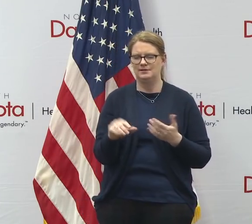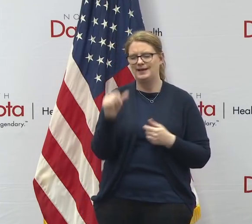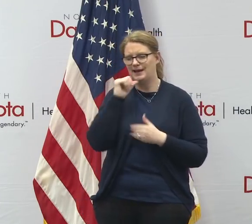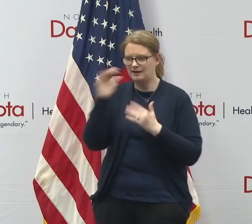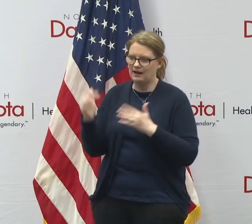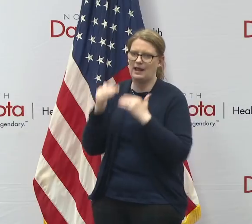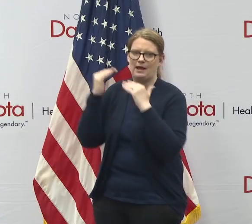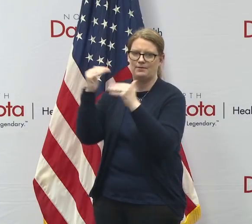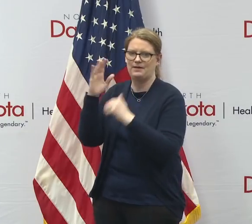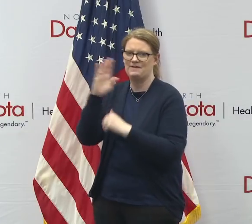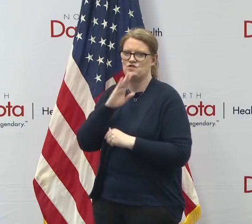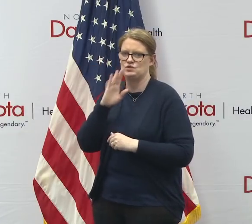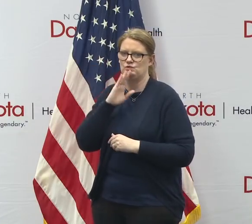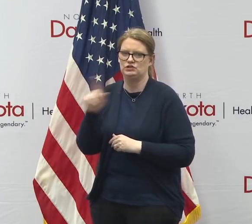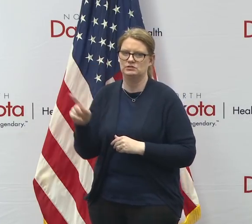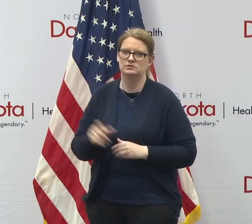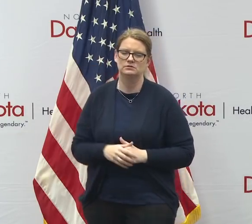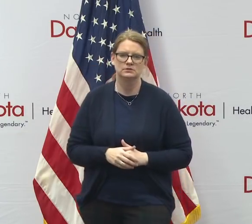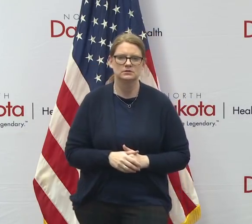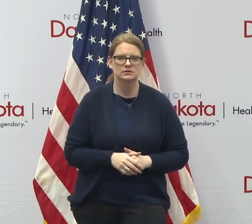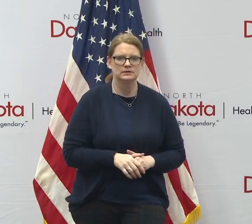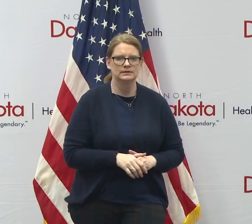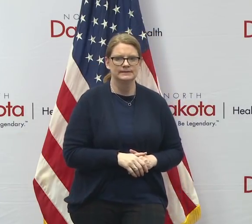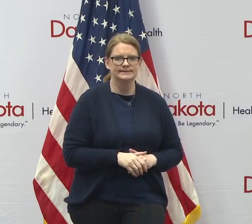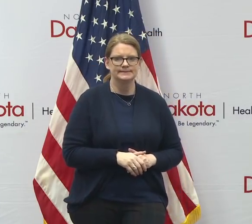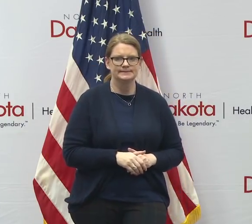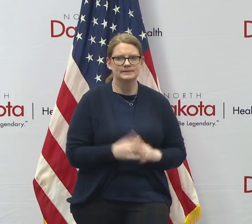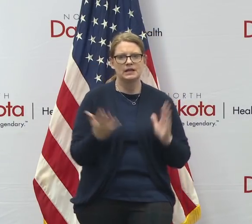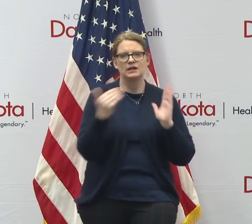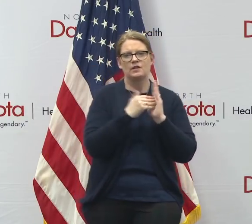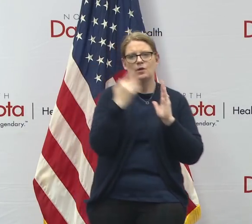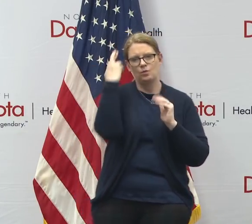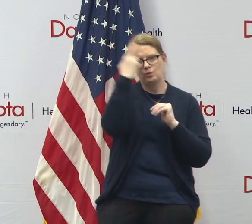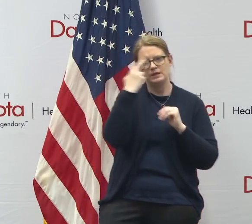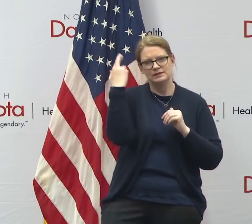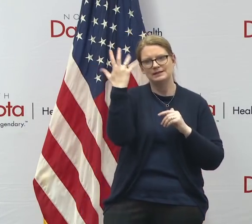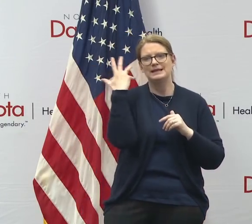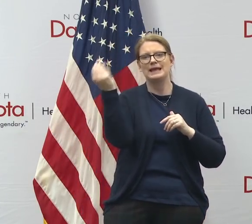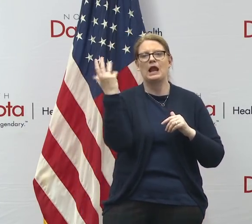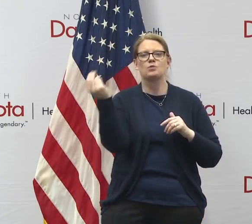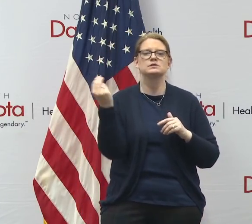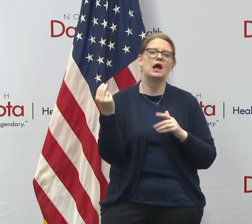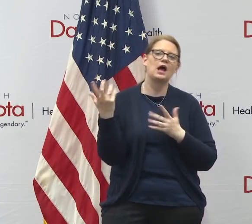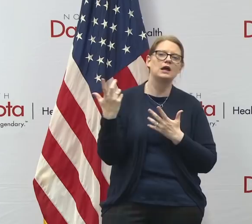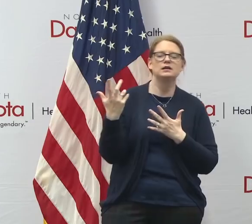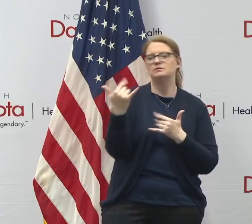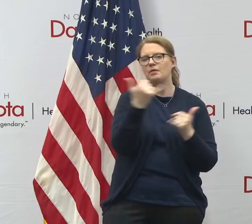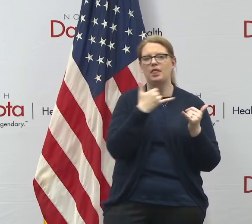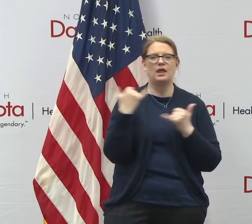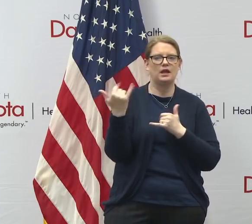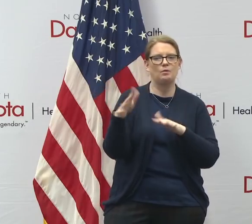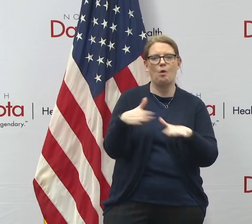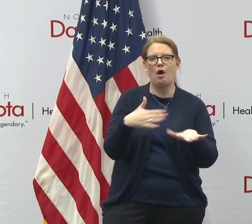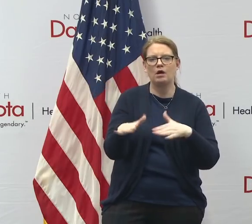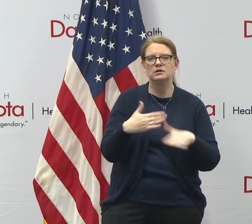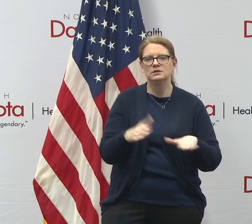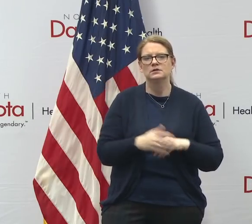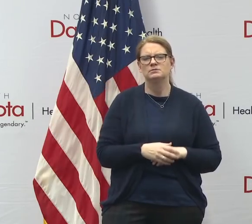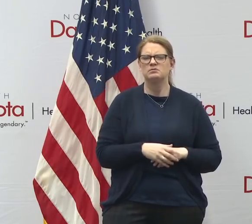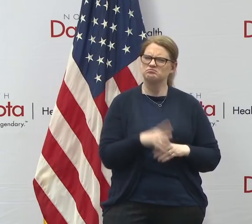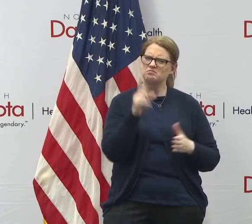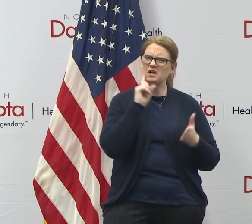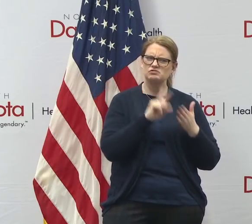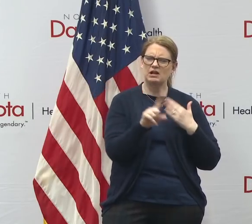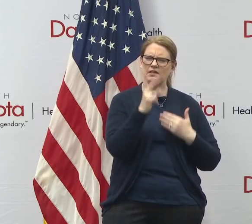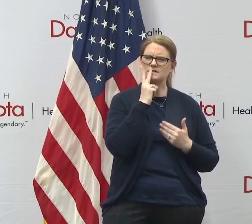our frustrations. And so we're another reason to get outside and avoid that cabin fever. But we'll check on the smoking.